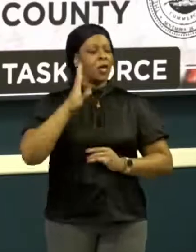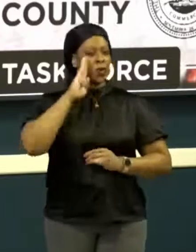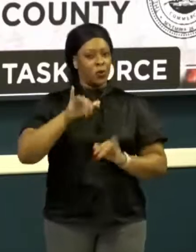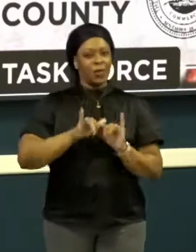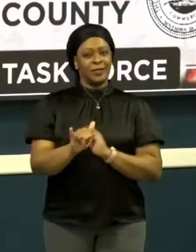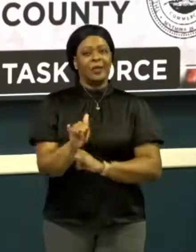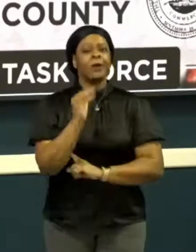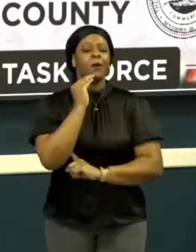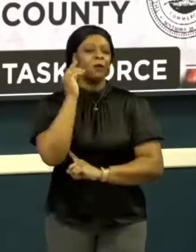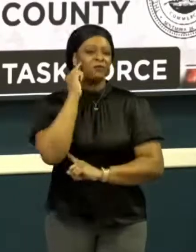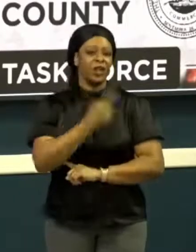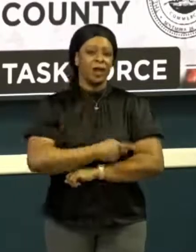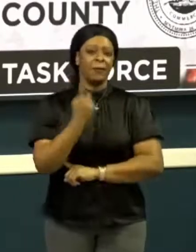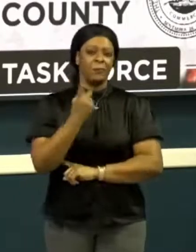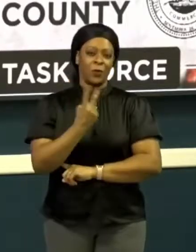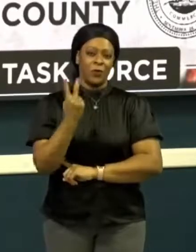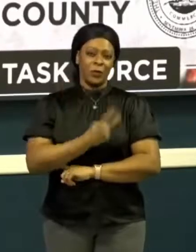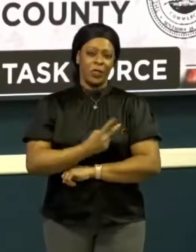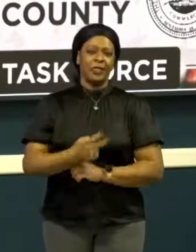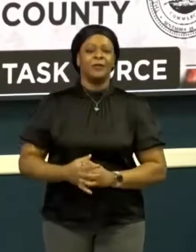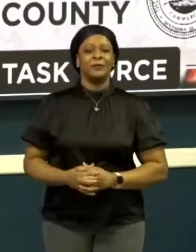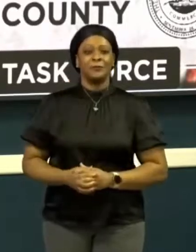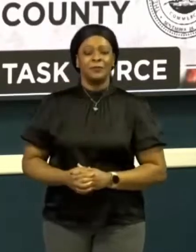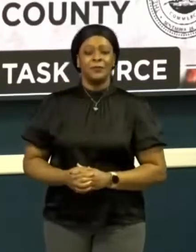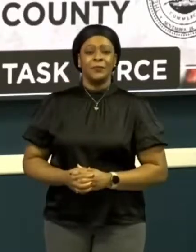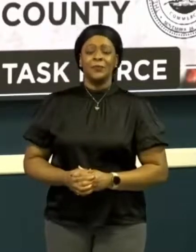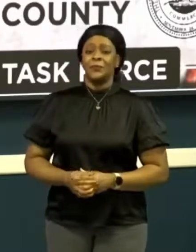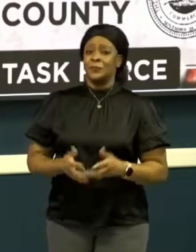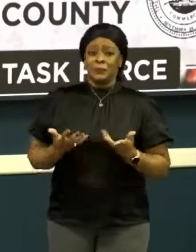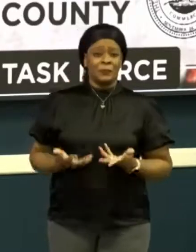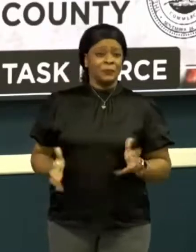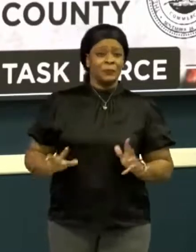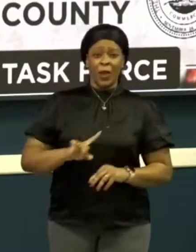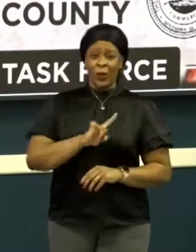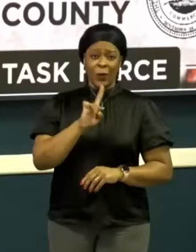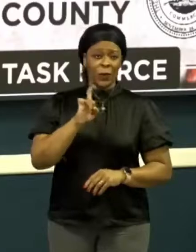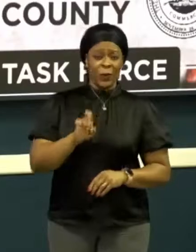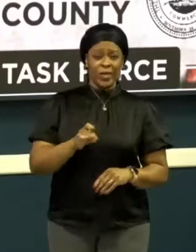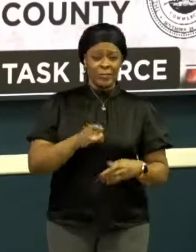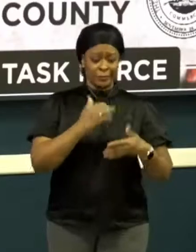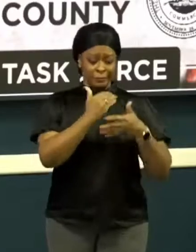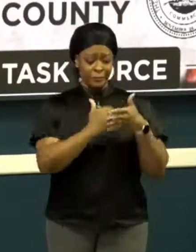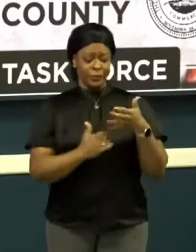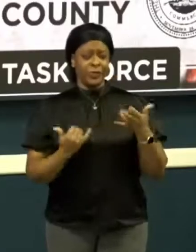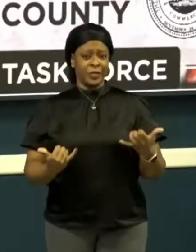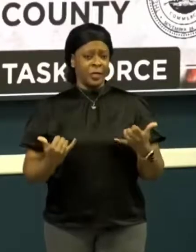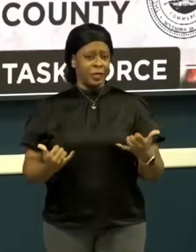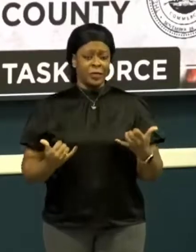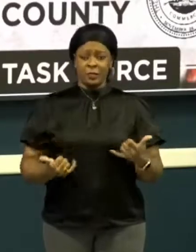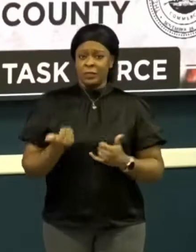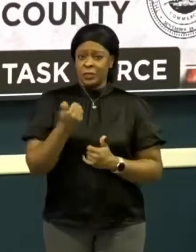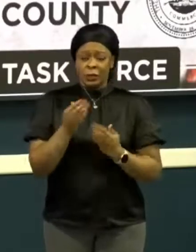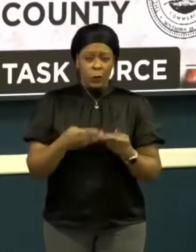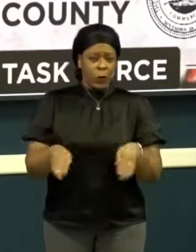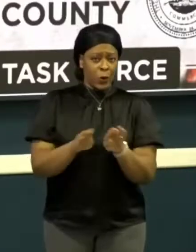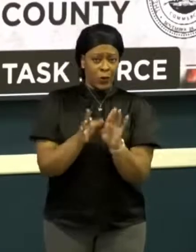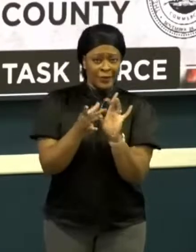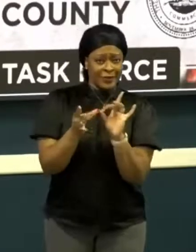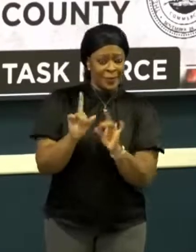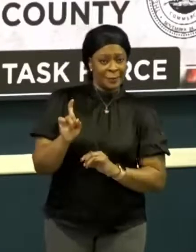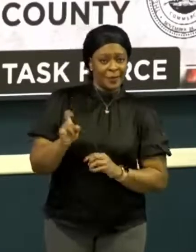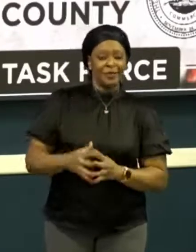stay home for a couple of days. Those are all of our questions in queue at this point in time. Are there any closing